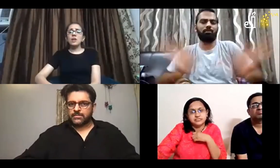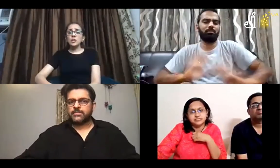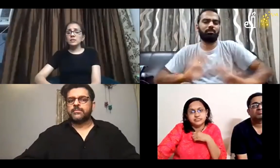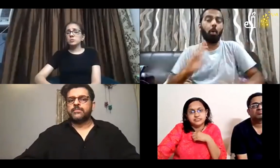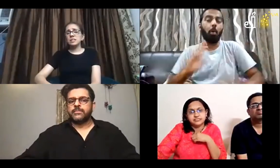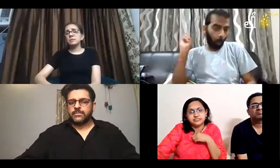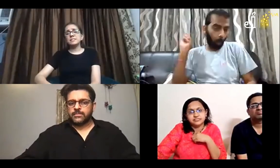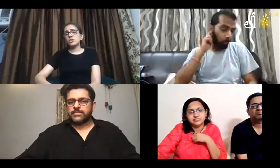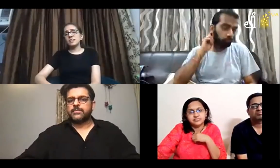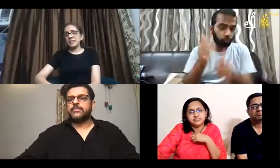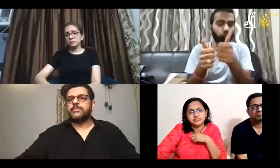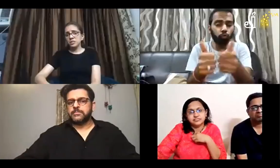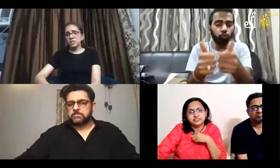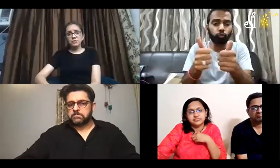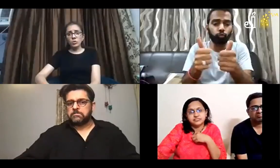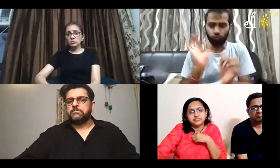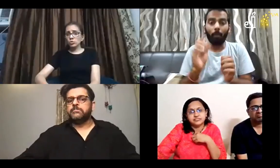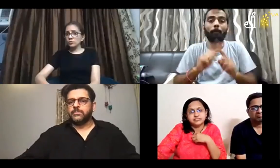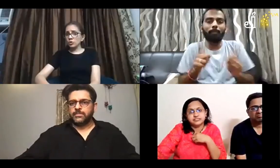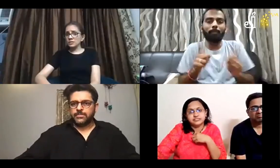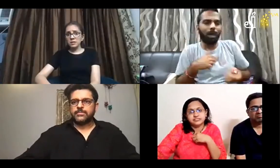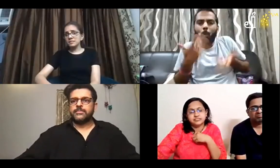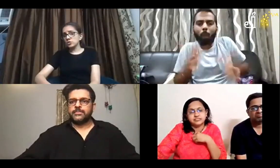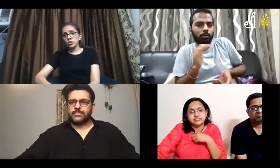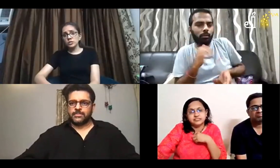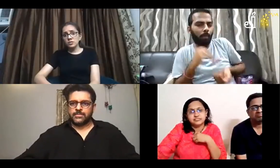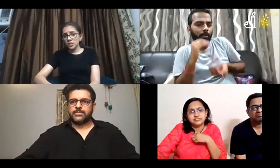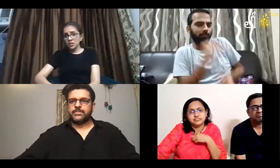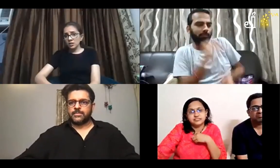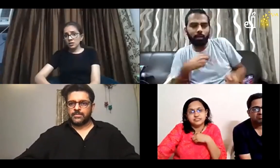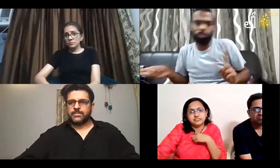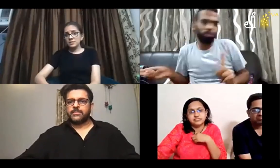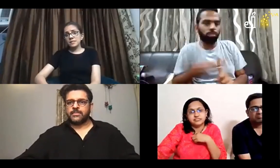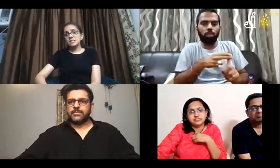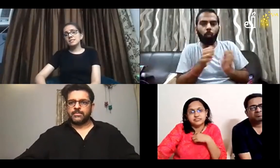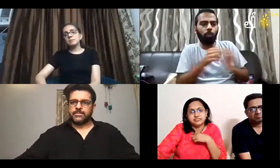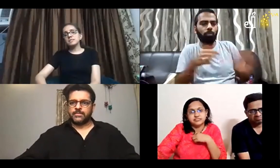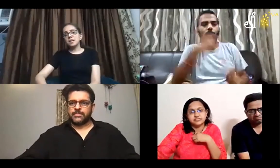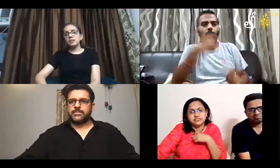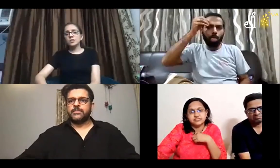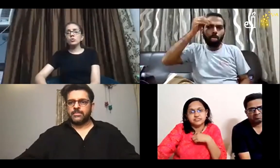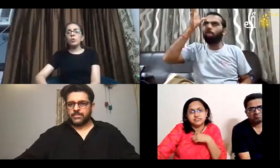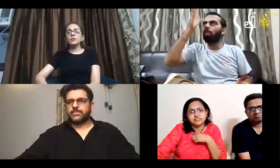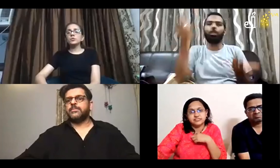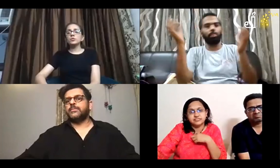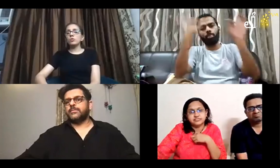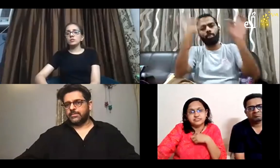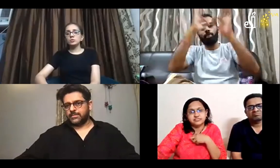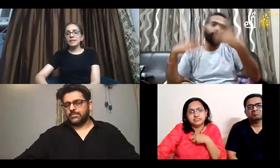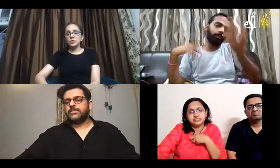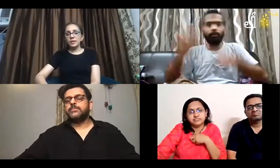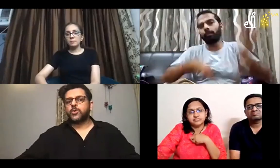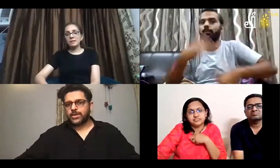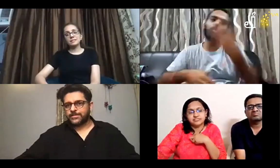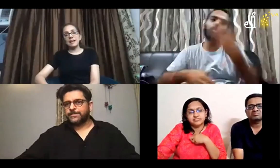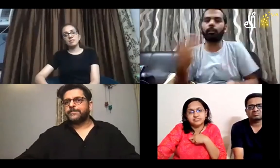have an argument with him later on in life. If he wants to go for cochlear implant, that's good. He's like my son. I don't want to do that